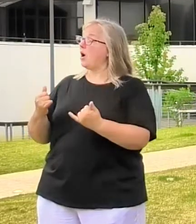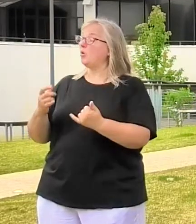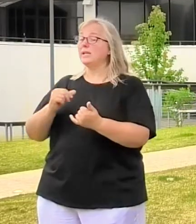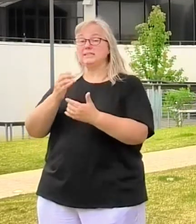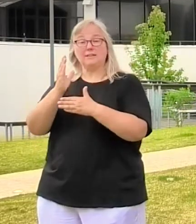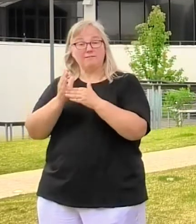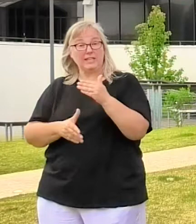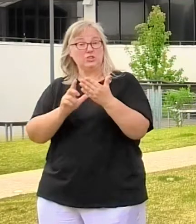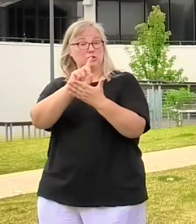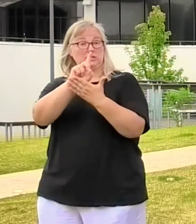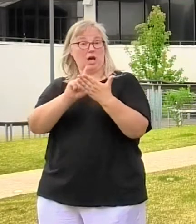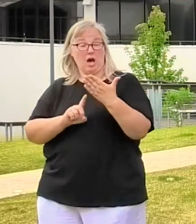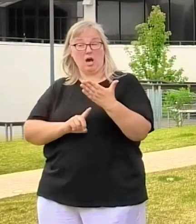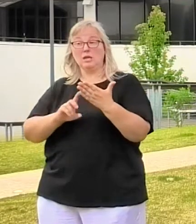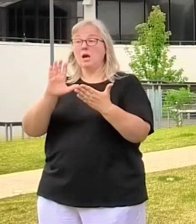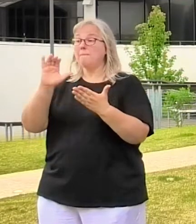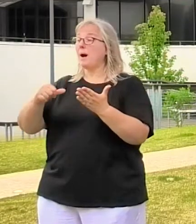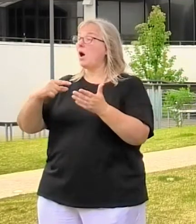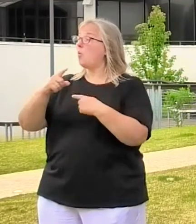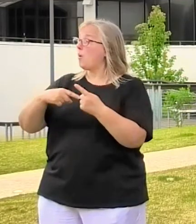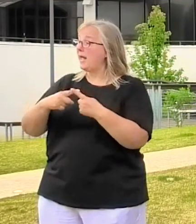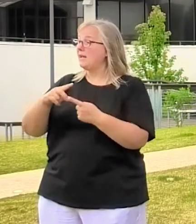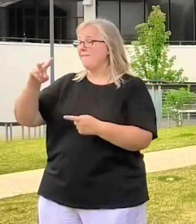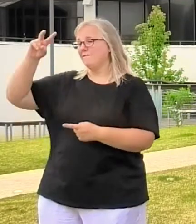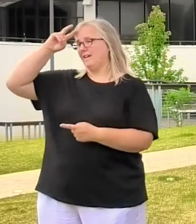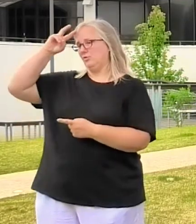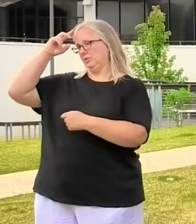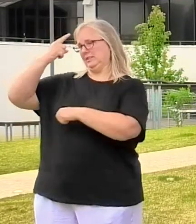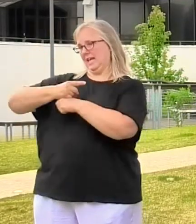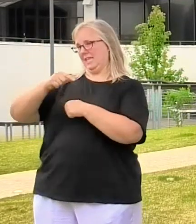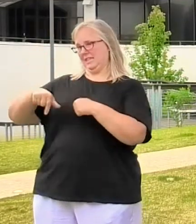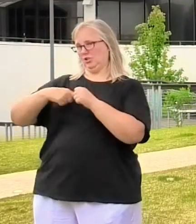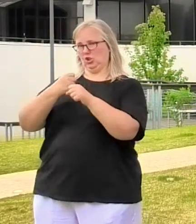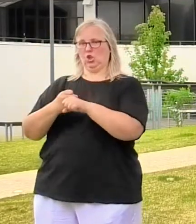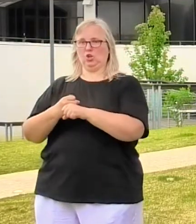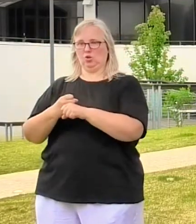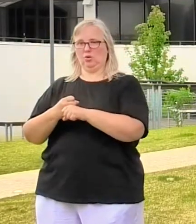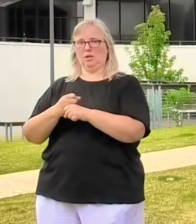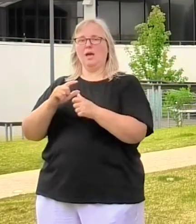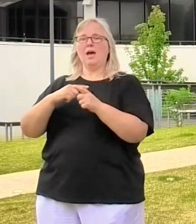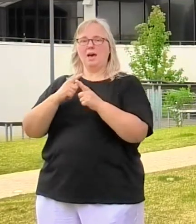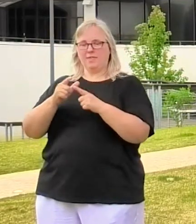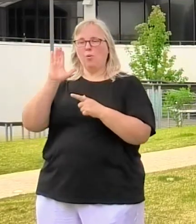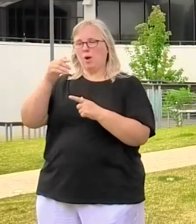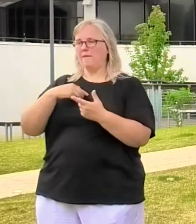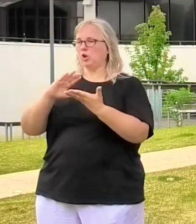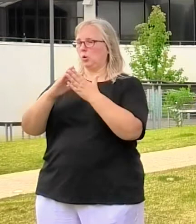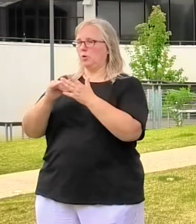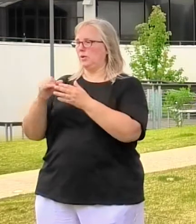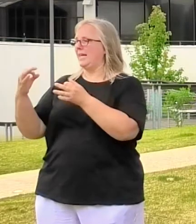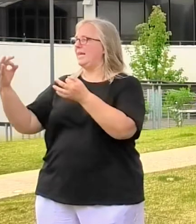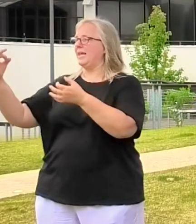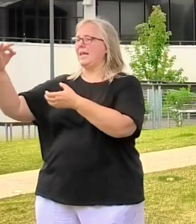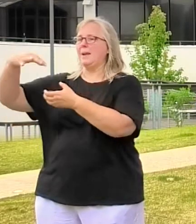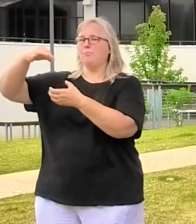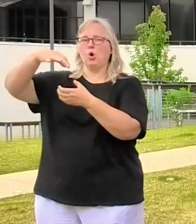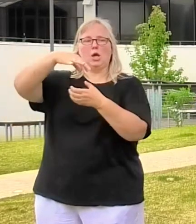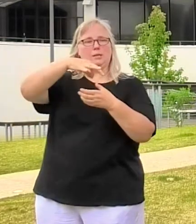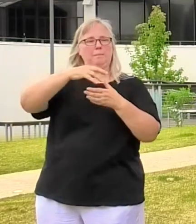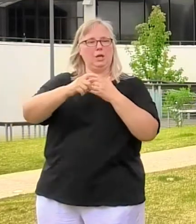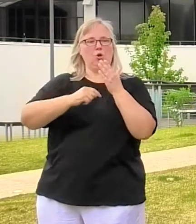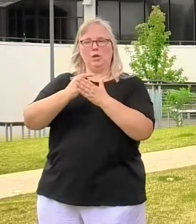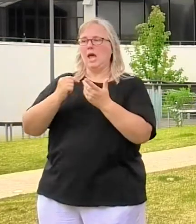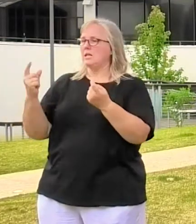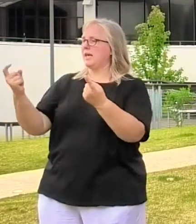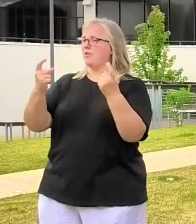our design by Veterans Day of this year. We'll then have our community input period and gather everyone's thoughts,